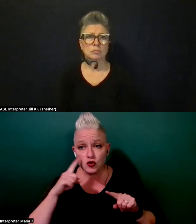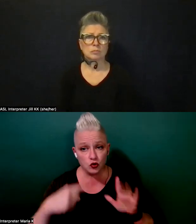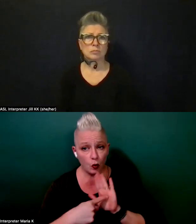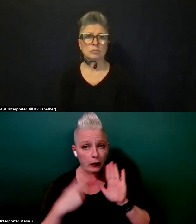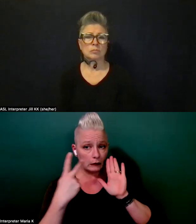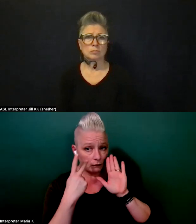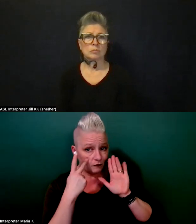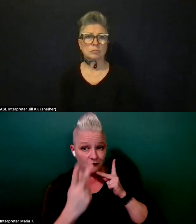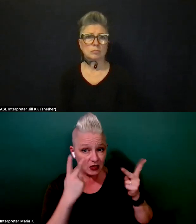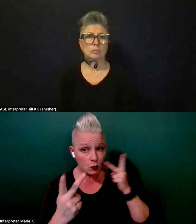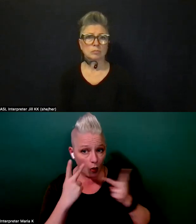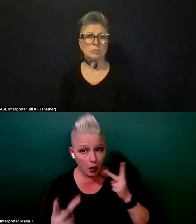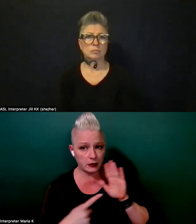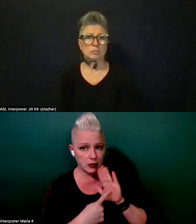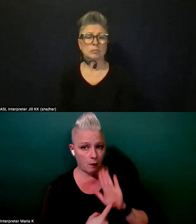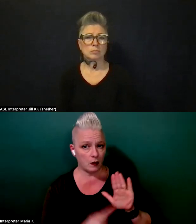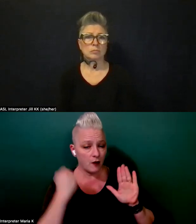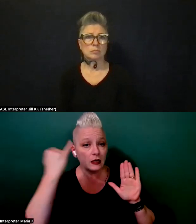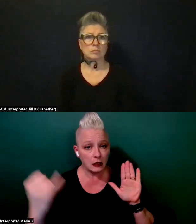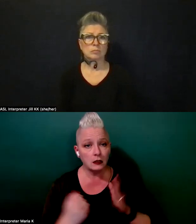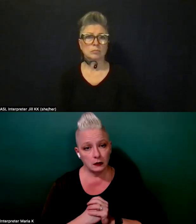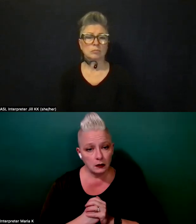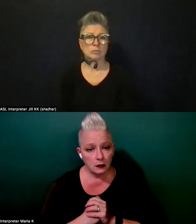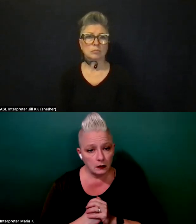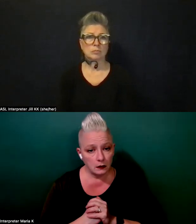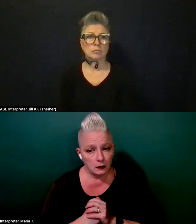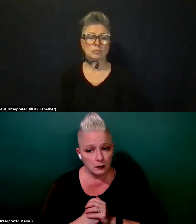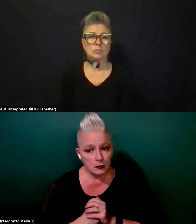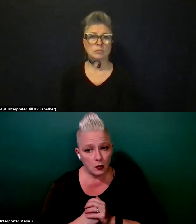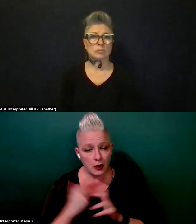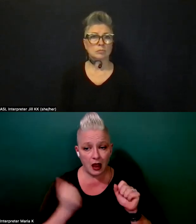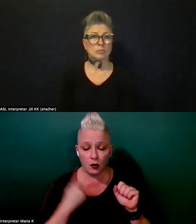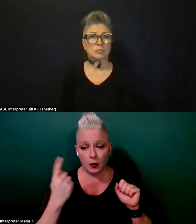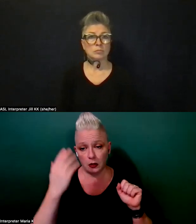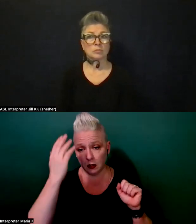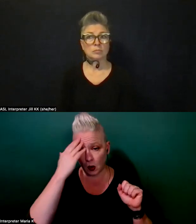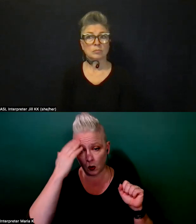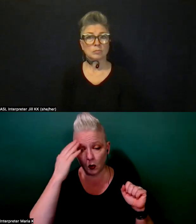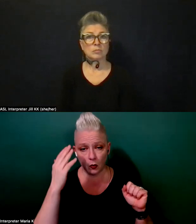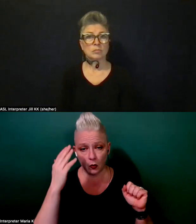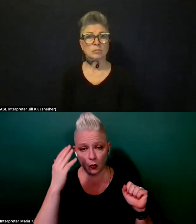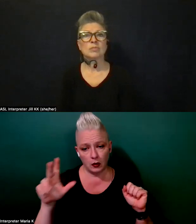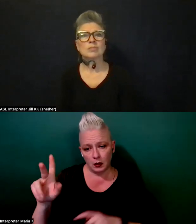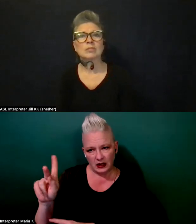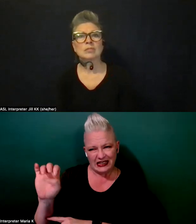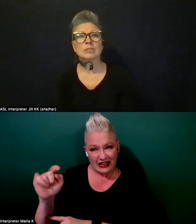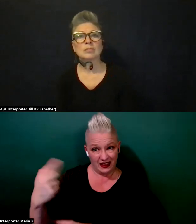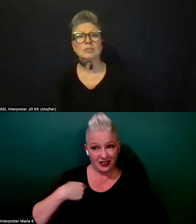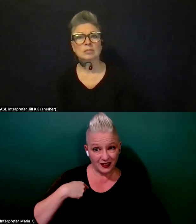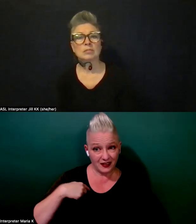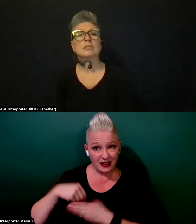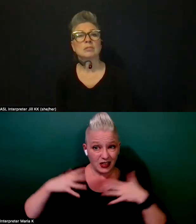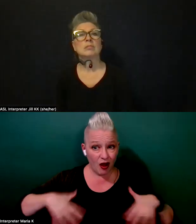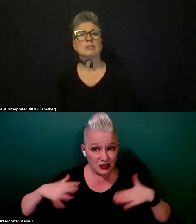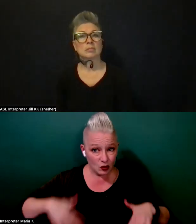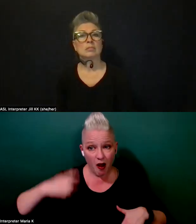your ideas. So everybody knows that like Keith in costumes understands that this